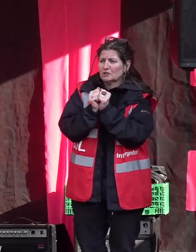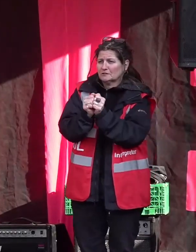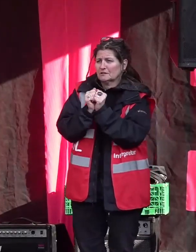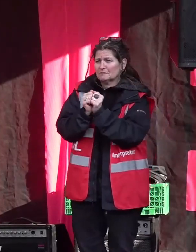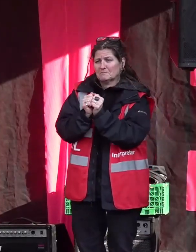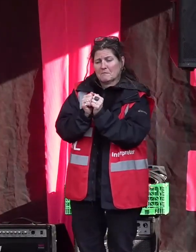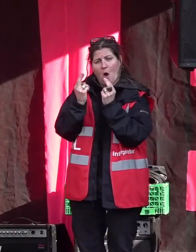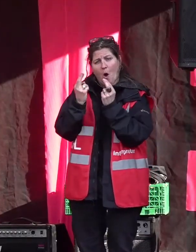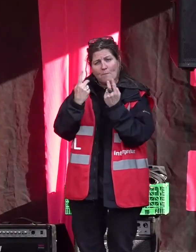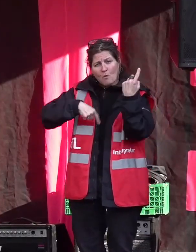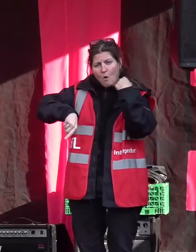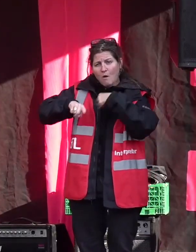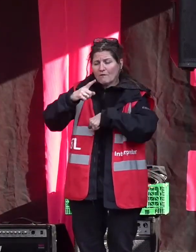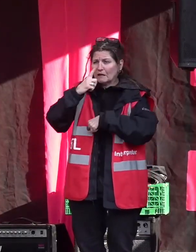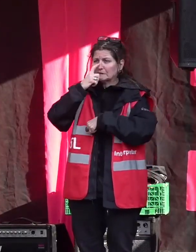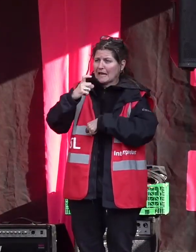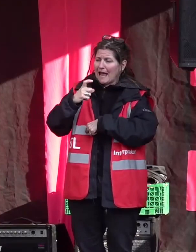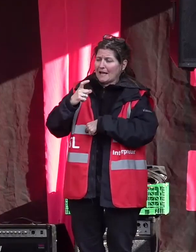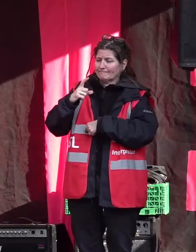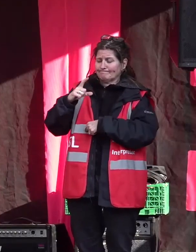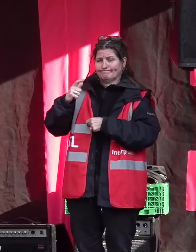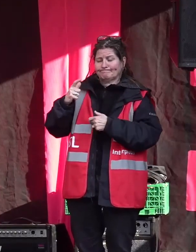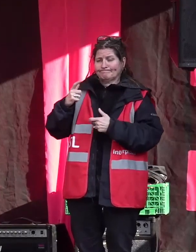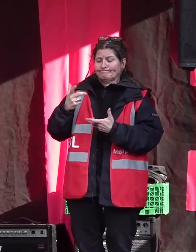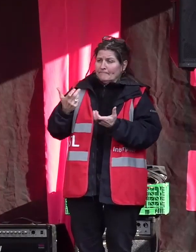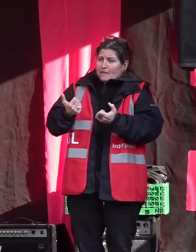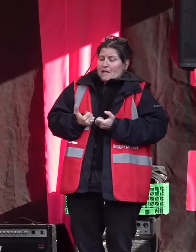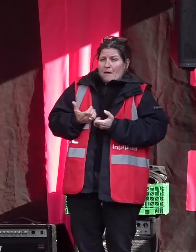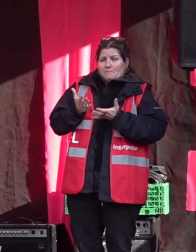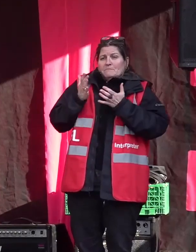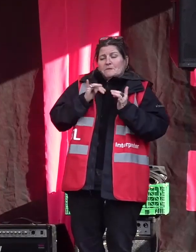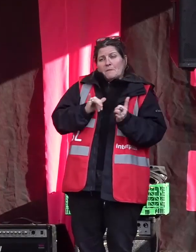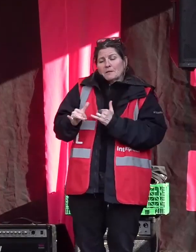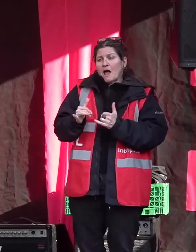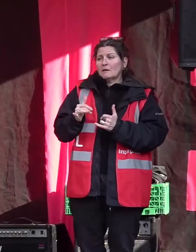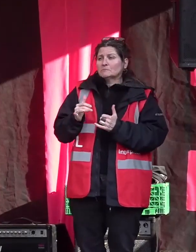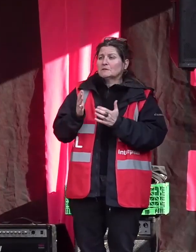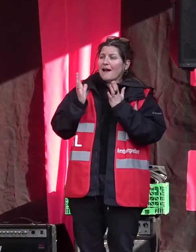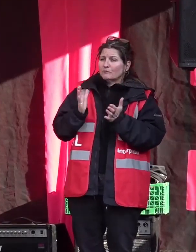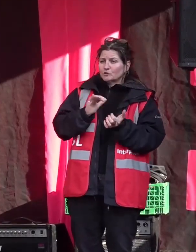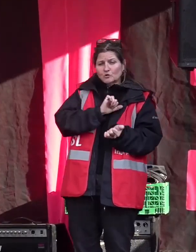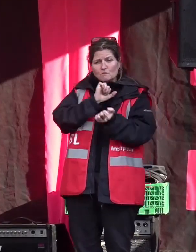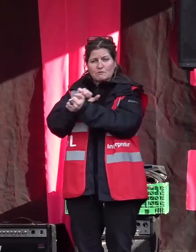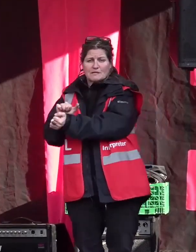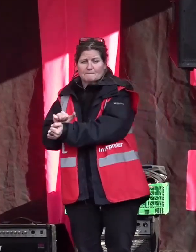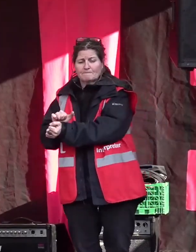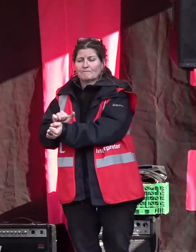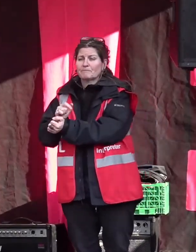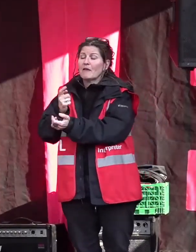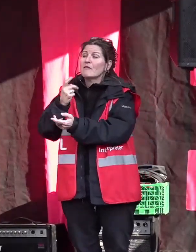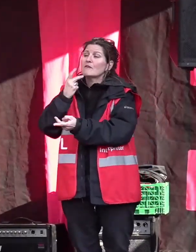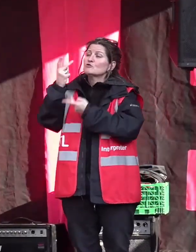that and going to prison. So this is for all of us and all of you, and it's called I Swear.